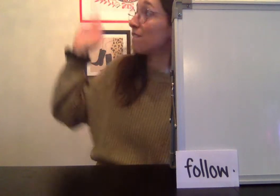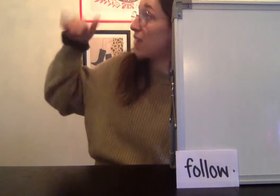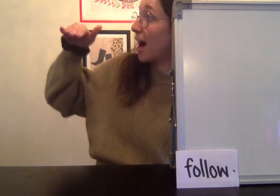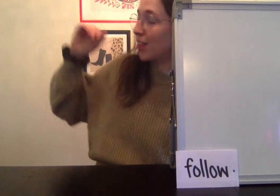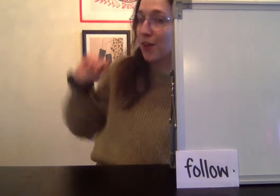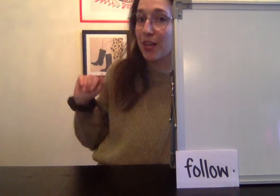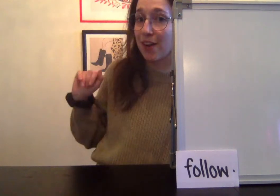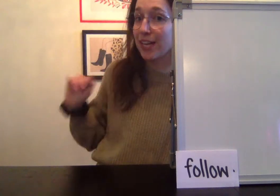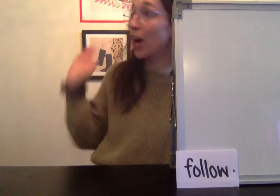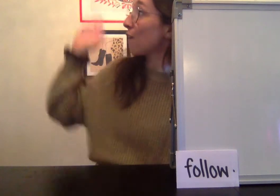Follow, get ready, go.